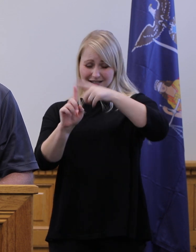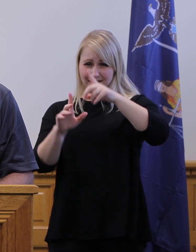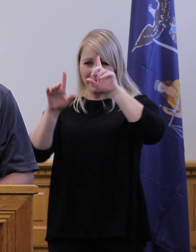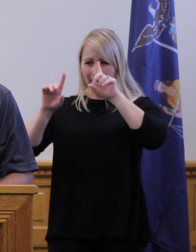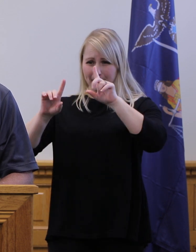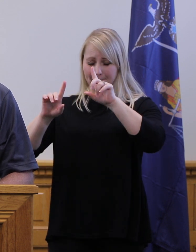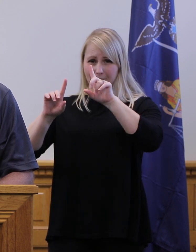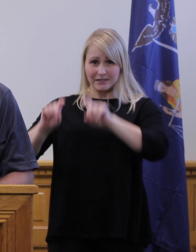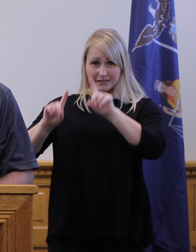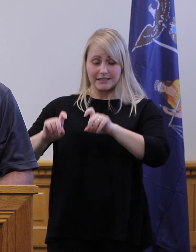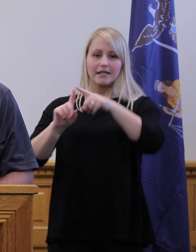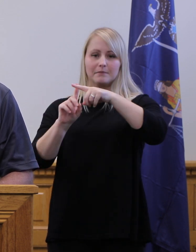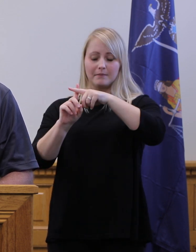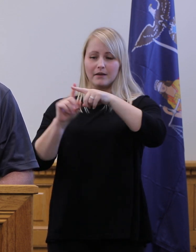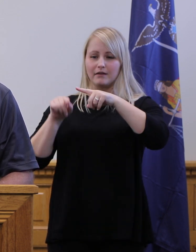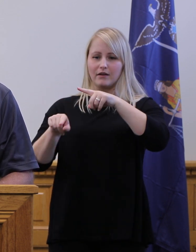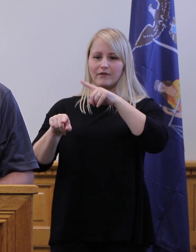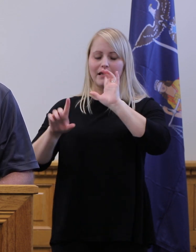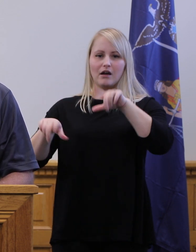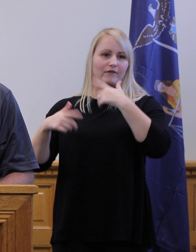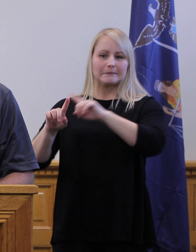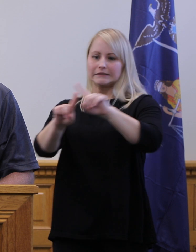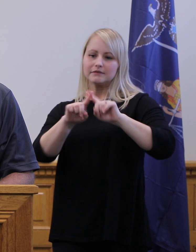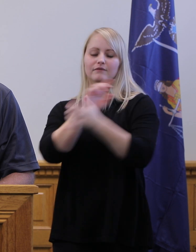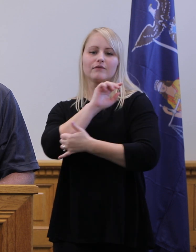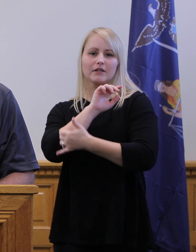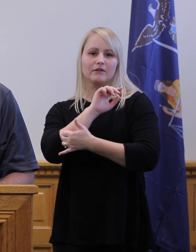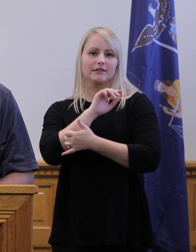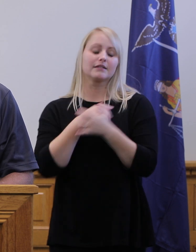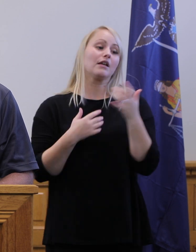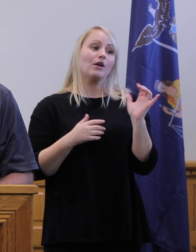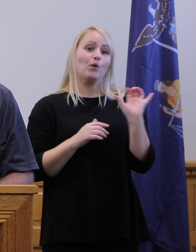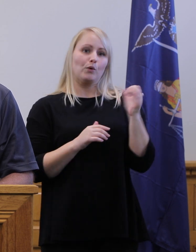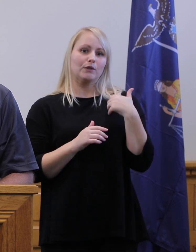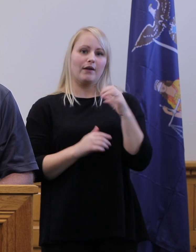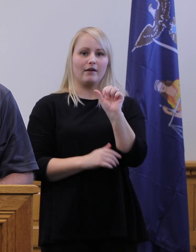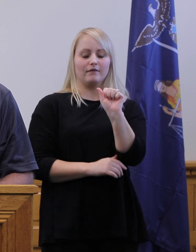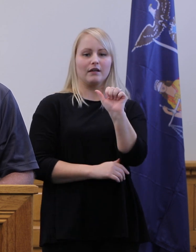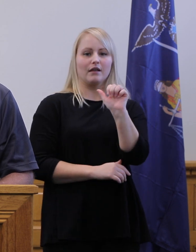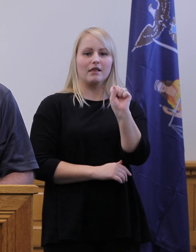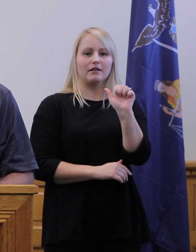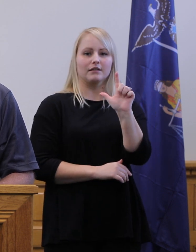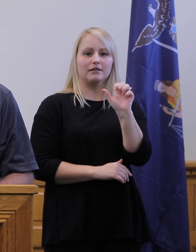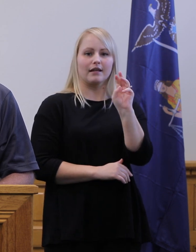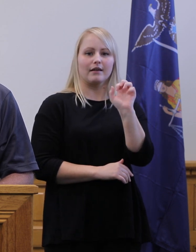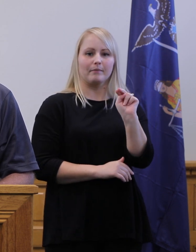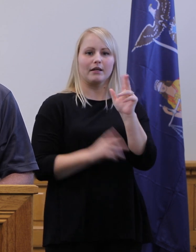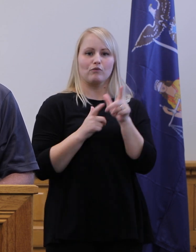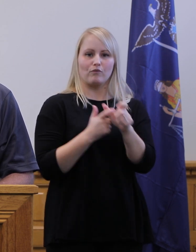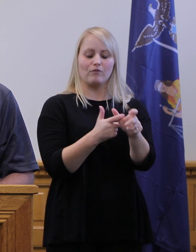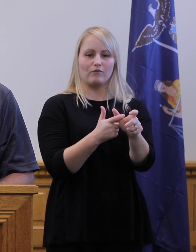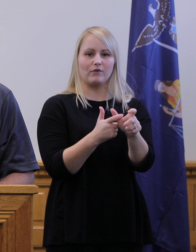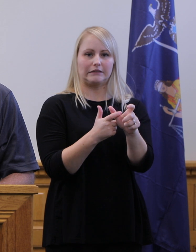not the county's. The salmon run has started, and that also brings visitors to our county. Signage and billboards are